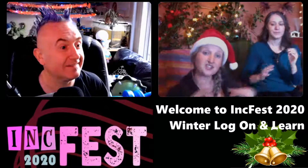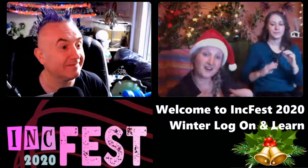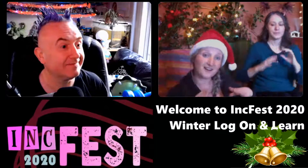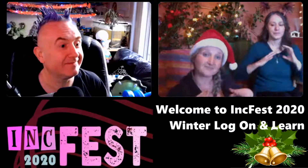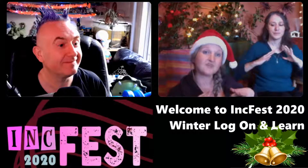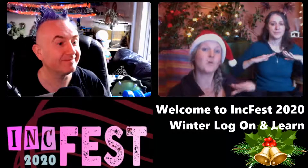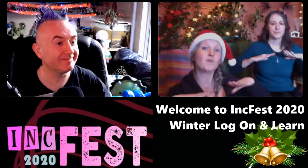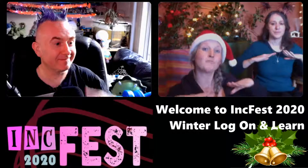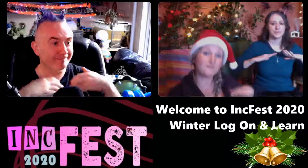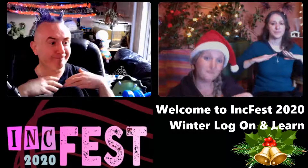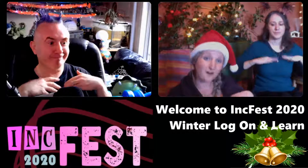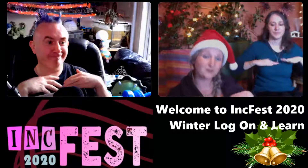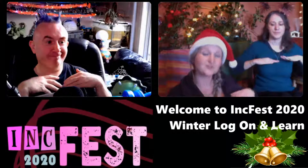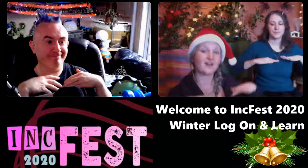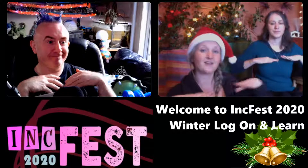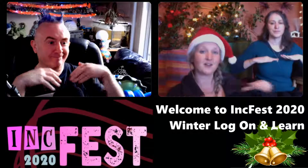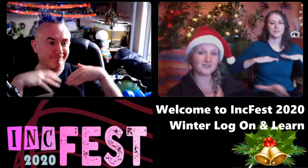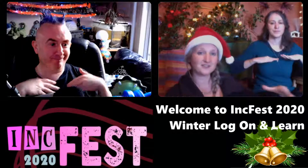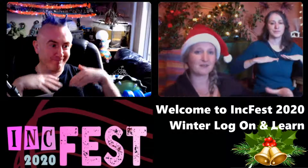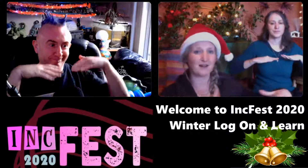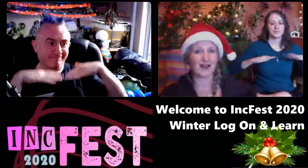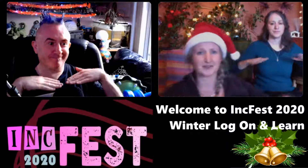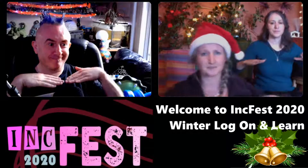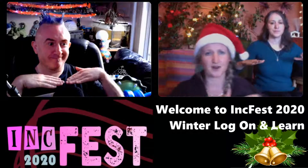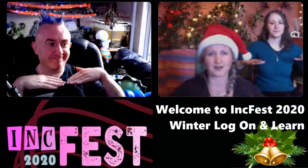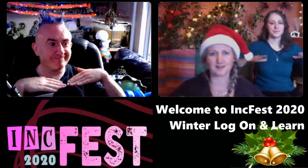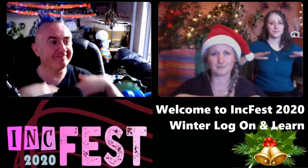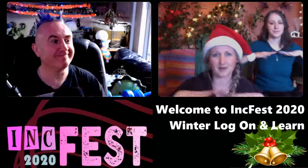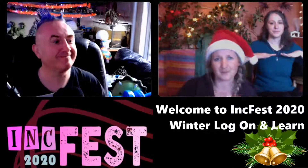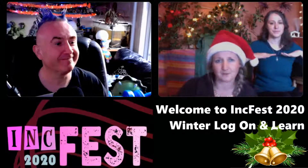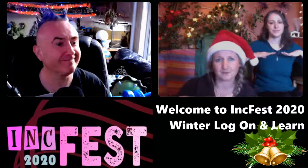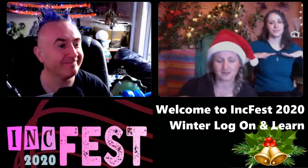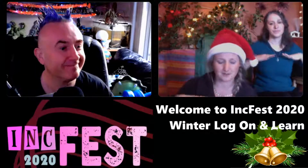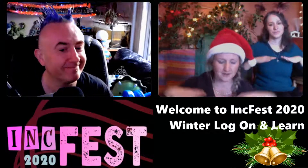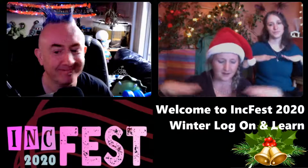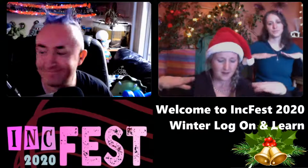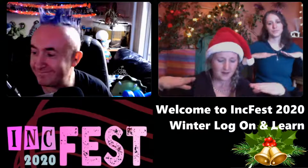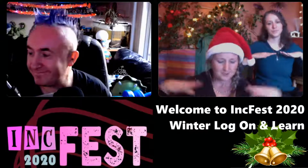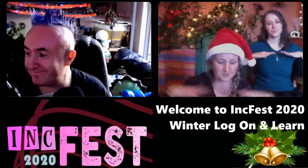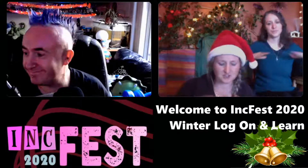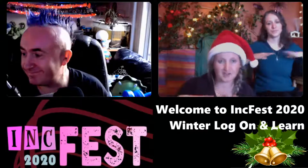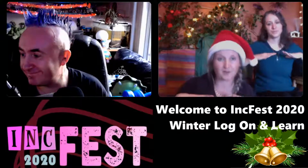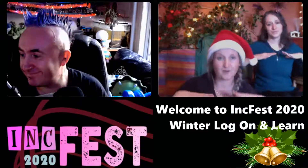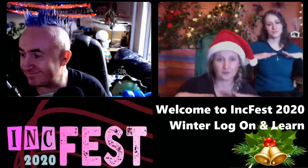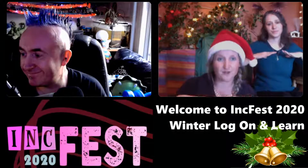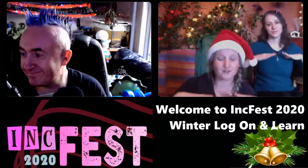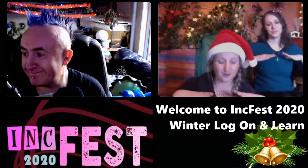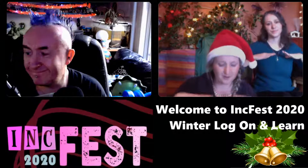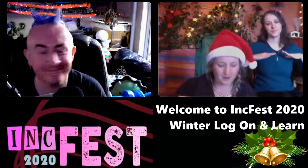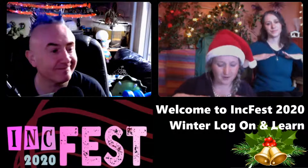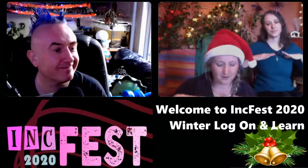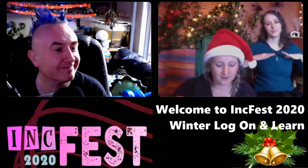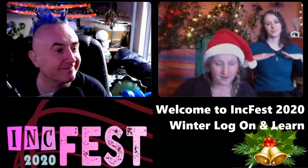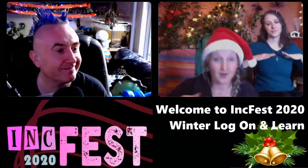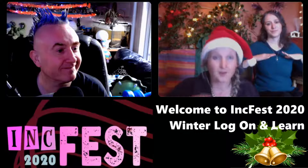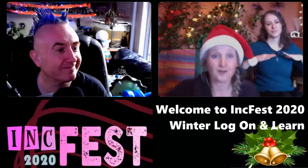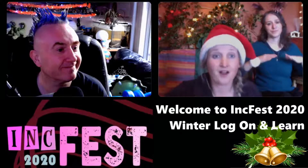chilling with my folks, I know. So it's that relaxed break one here. Yeah? I should be chilling with my folks, I know. But I'm going to